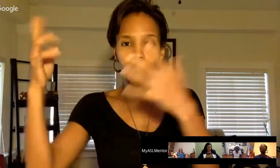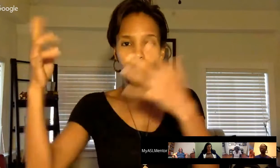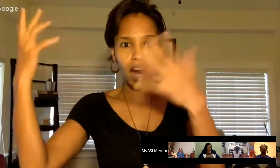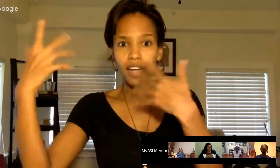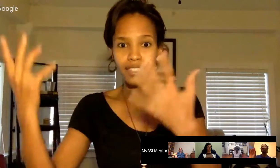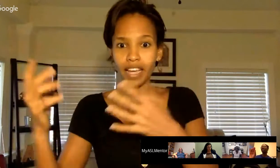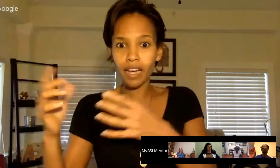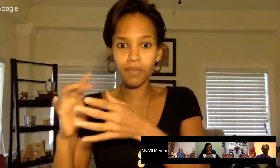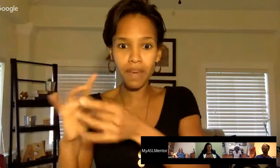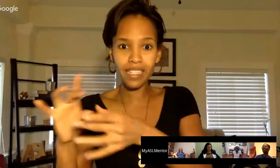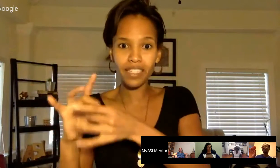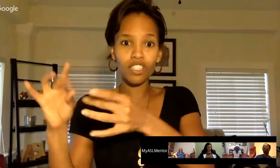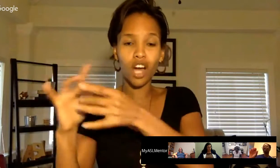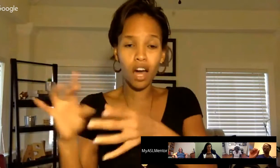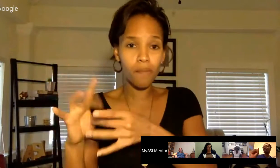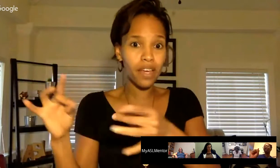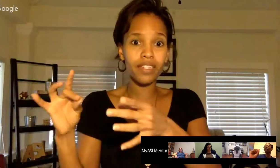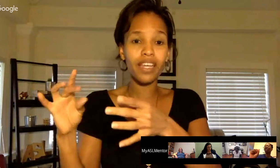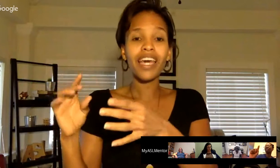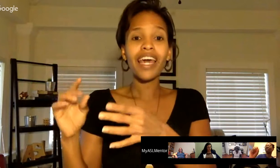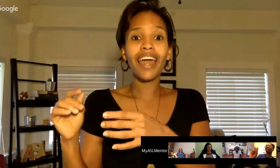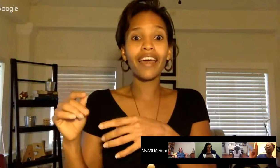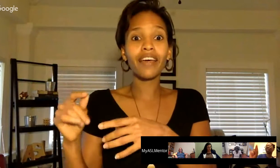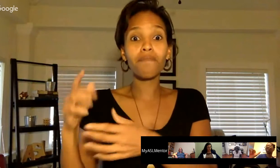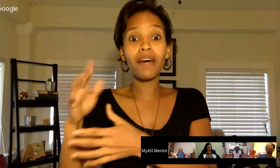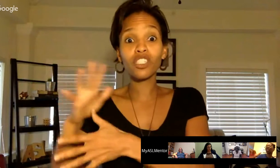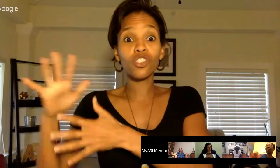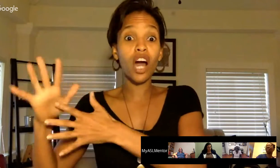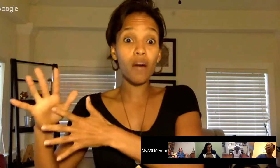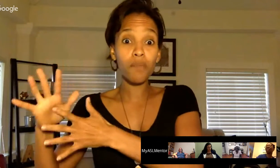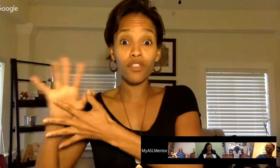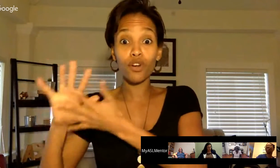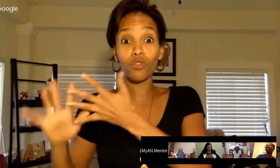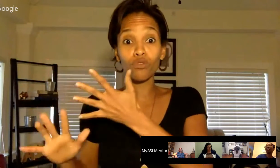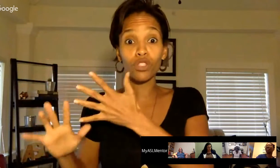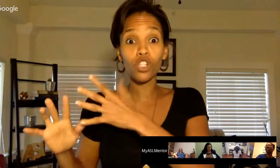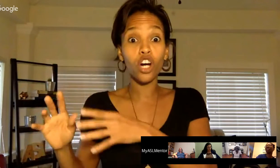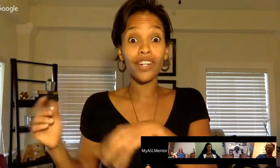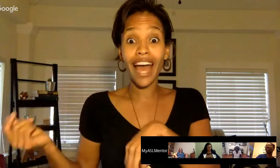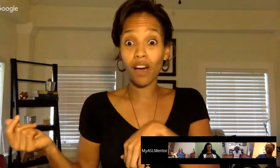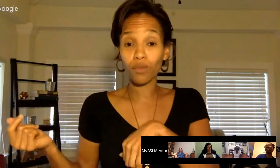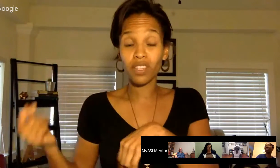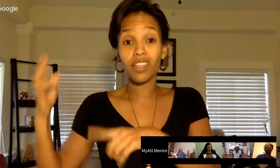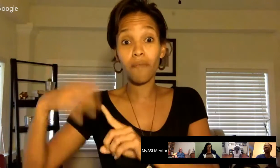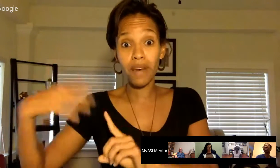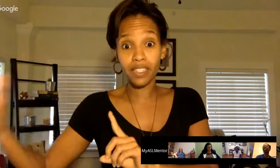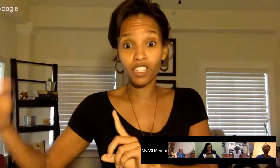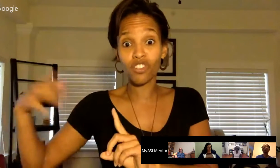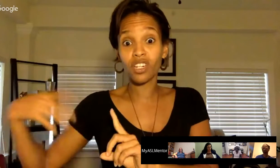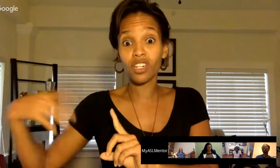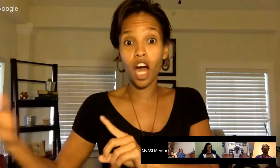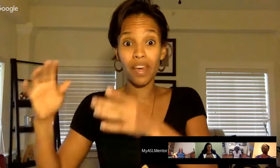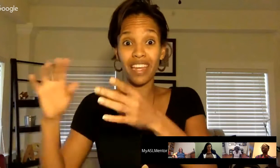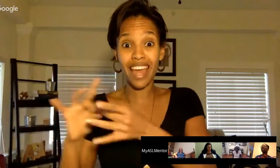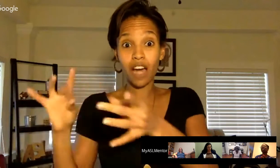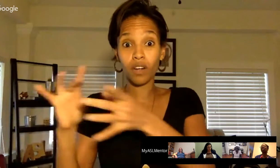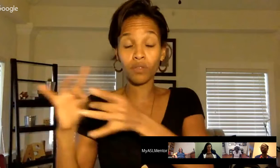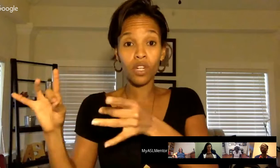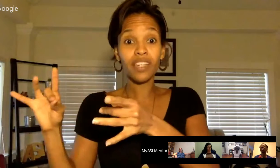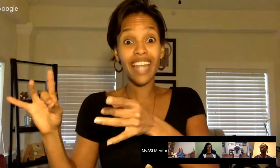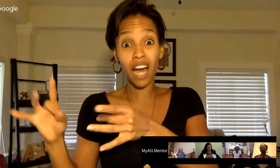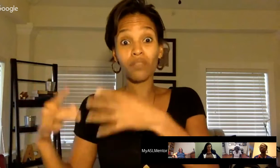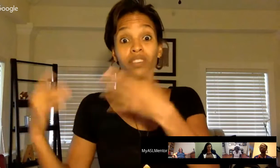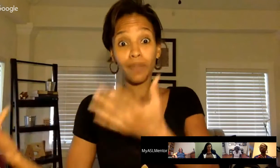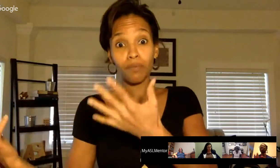those concepts, message, comment, and message, comment, those are nouns. The message, the comment,